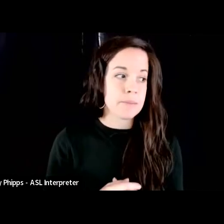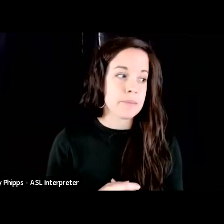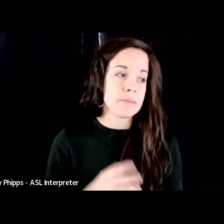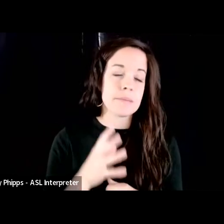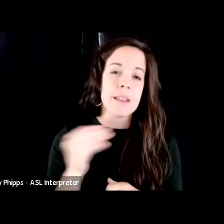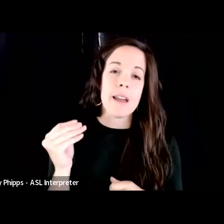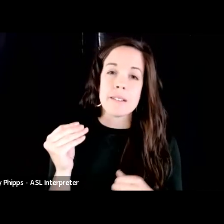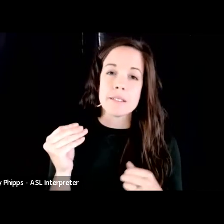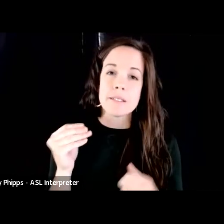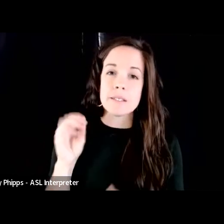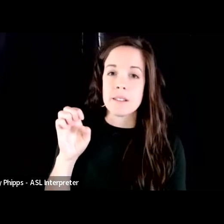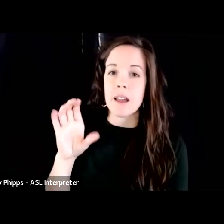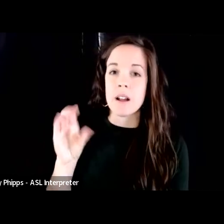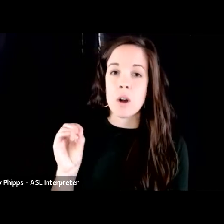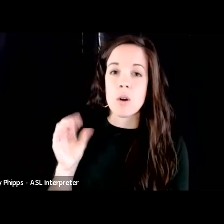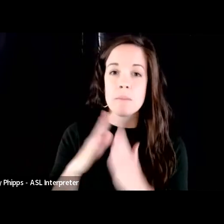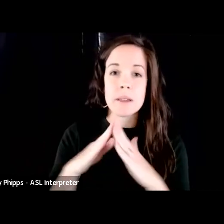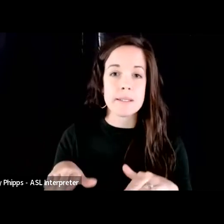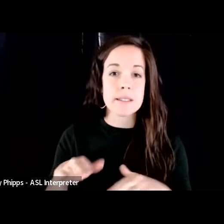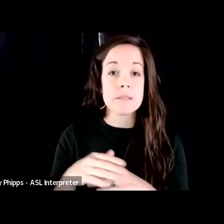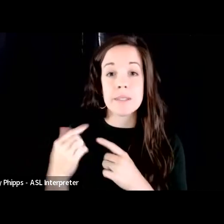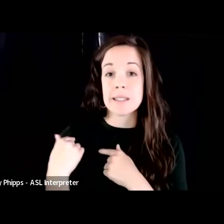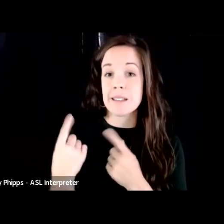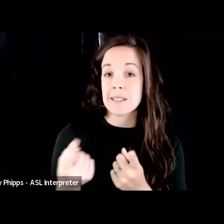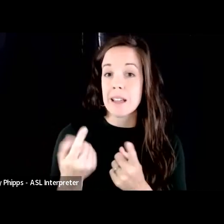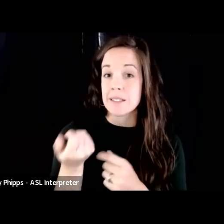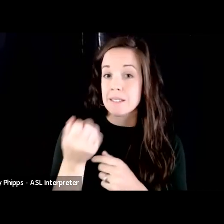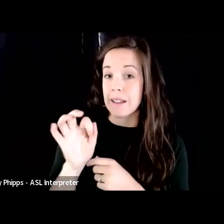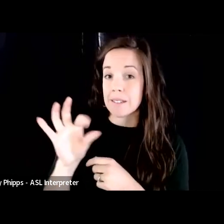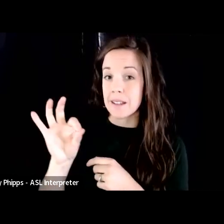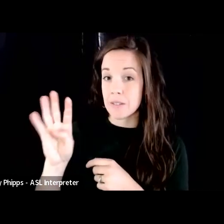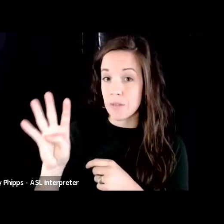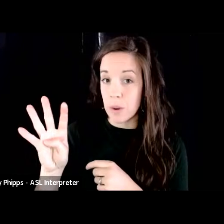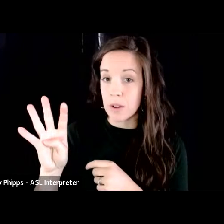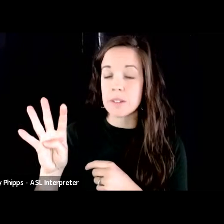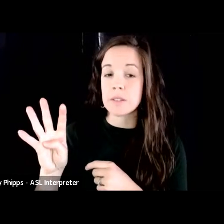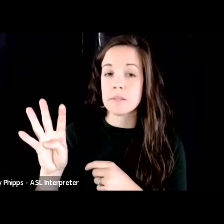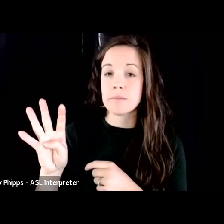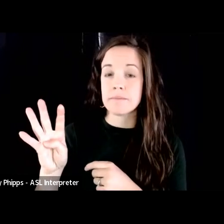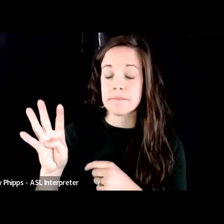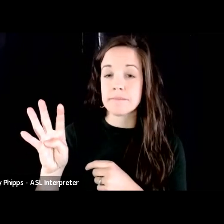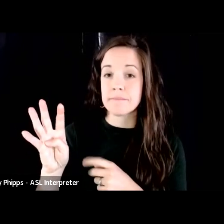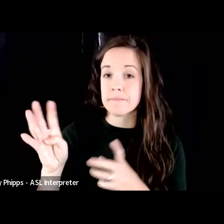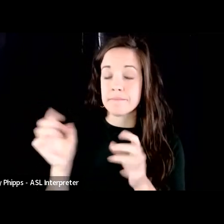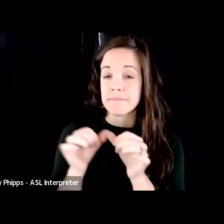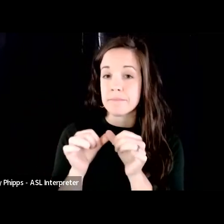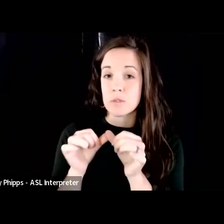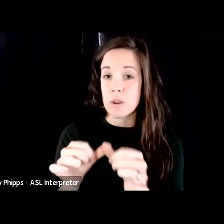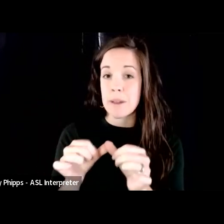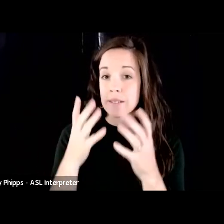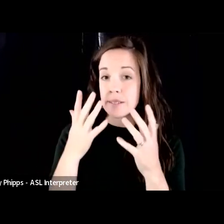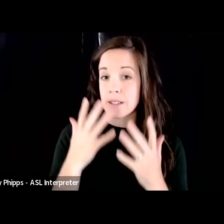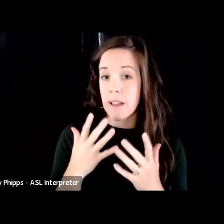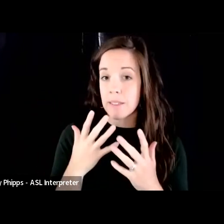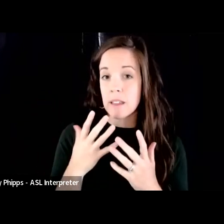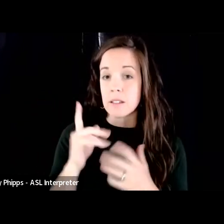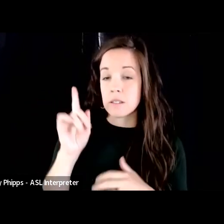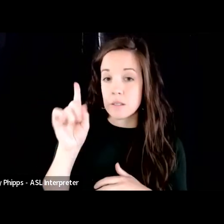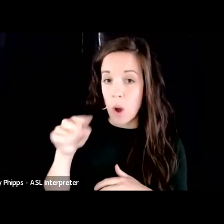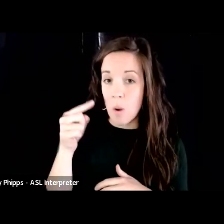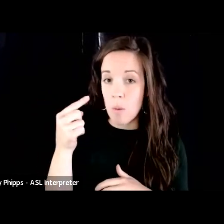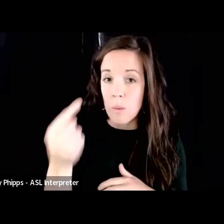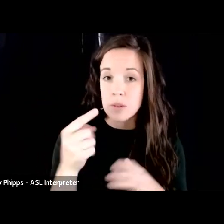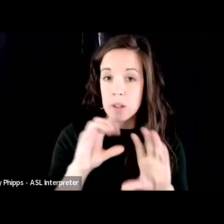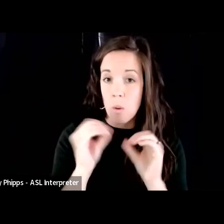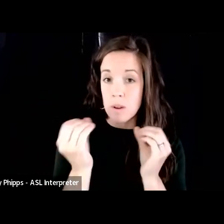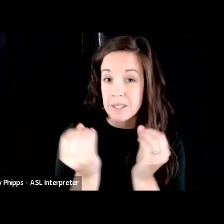EcoPeace, since then, since 94, in fact, remains, sadly, the only organization